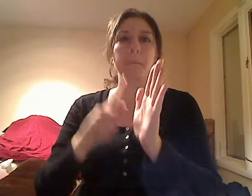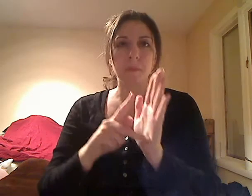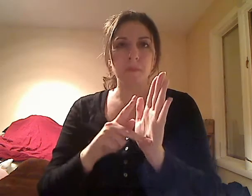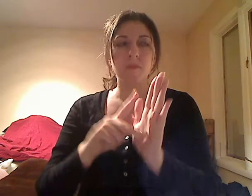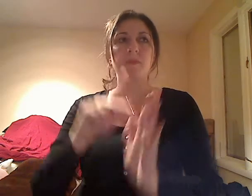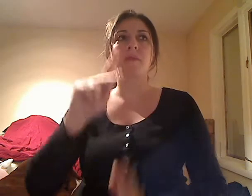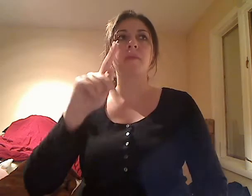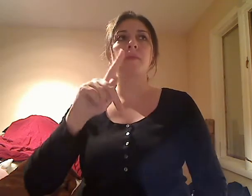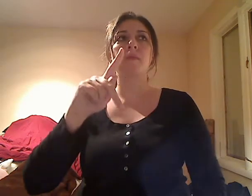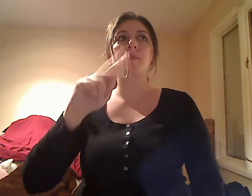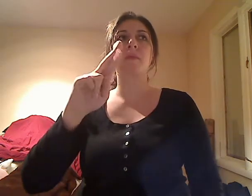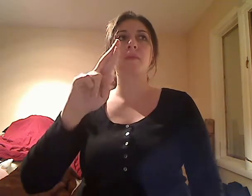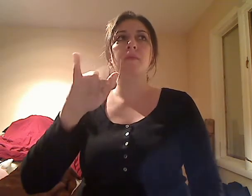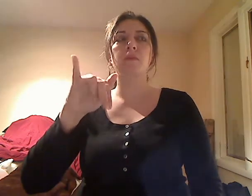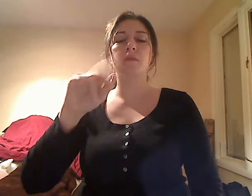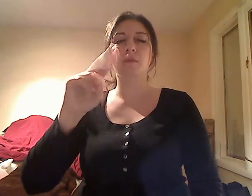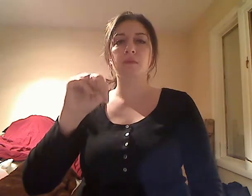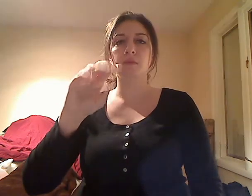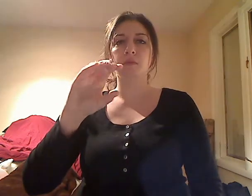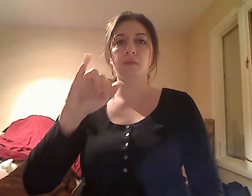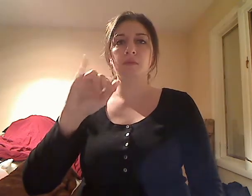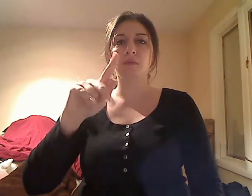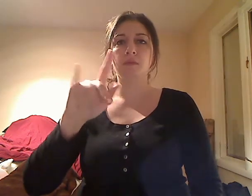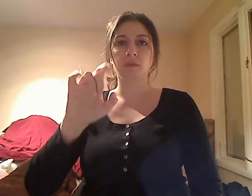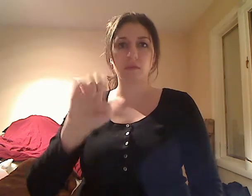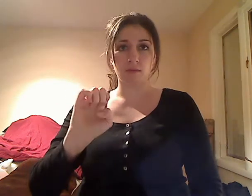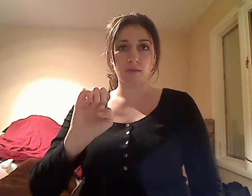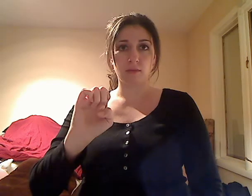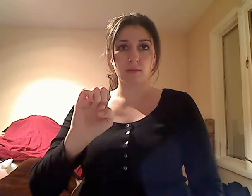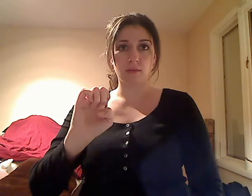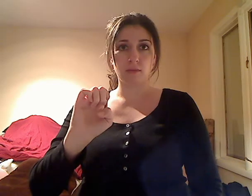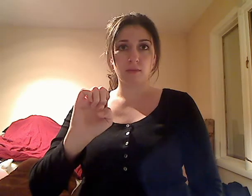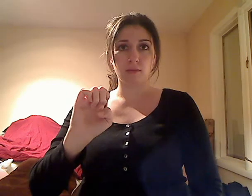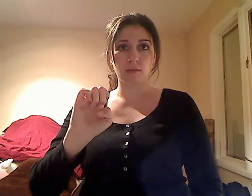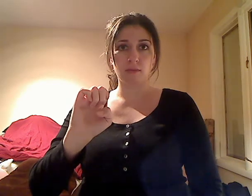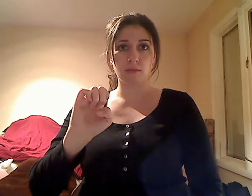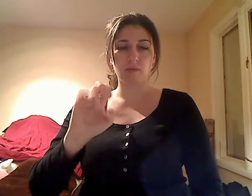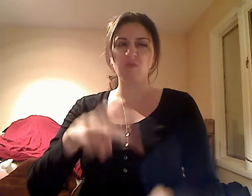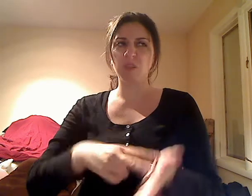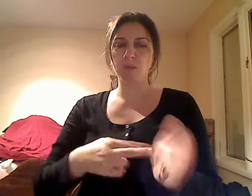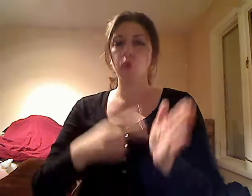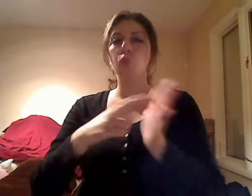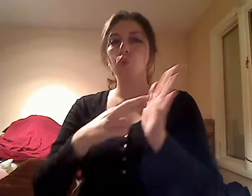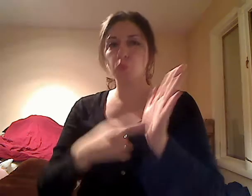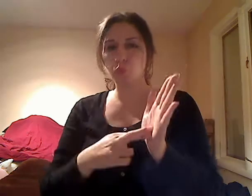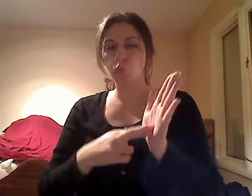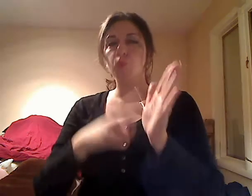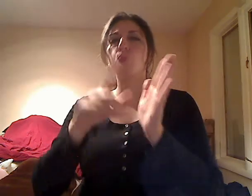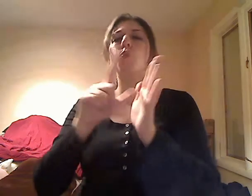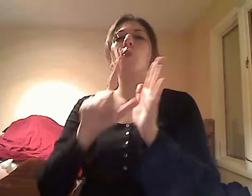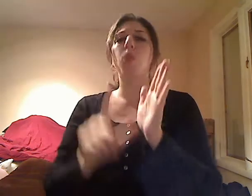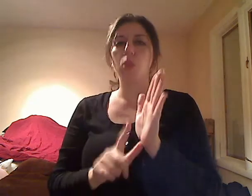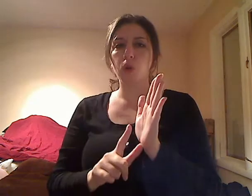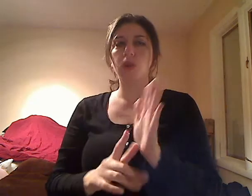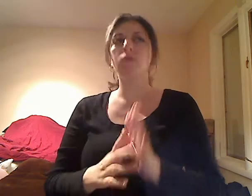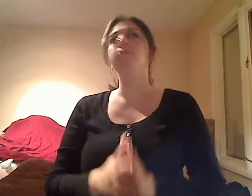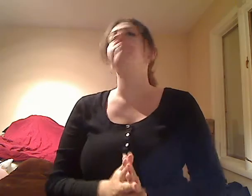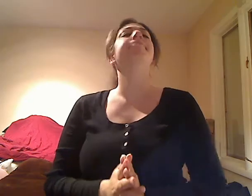Cameron? Oh, like a rule or a law, right. Like a basic rule, a principle. How do you remember which one is